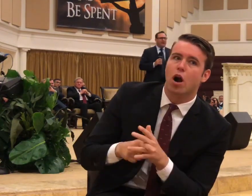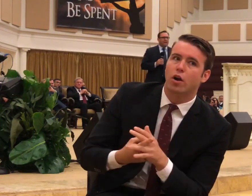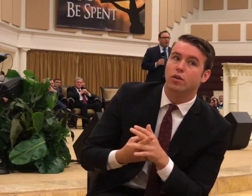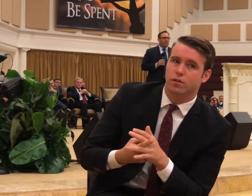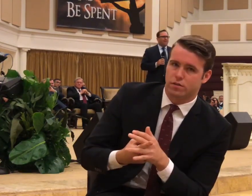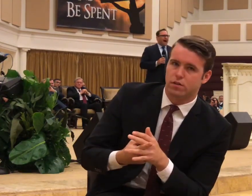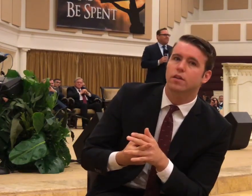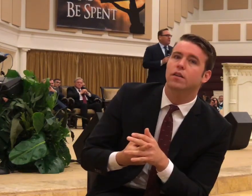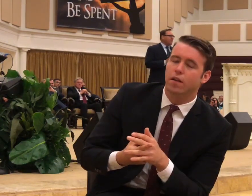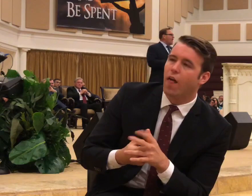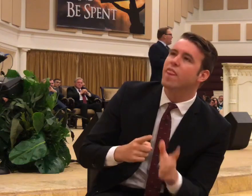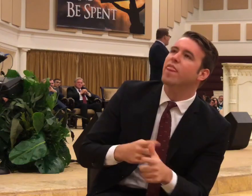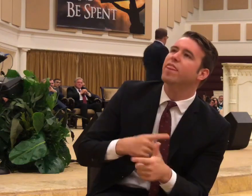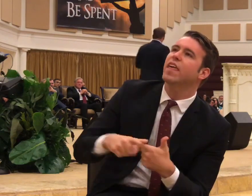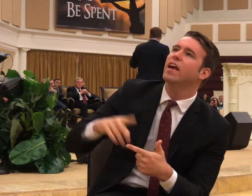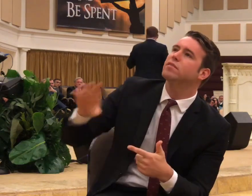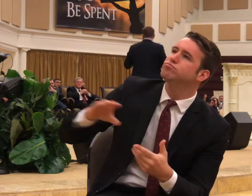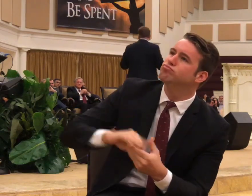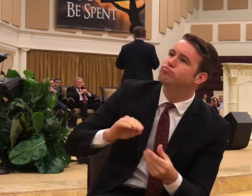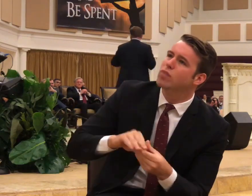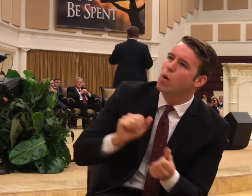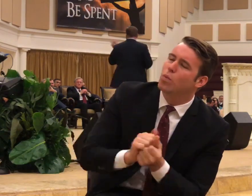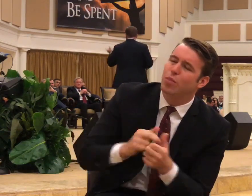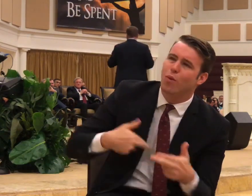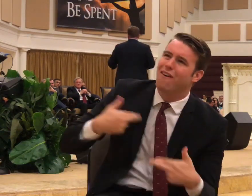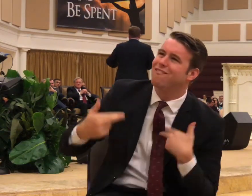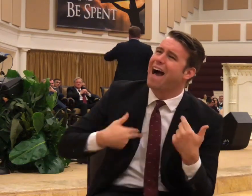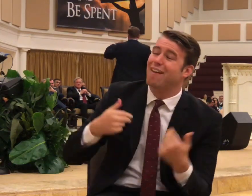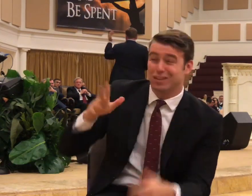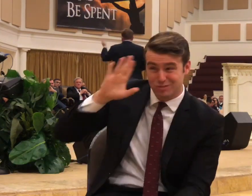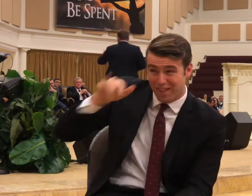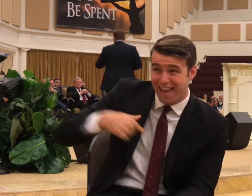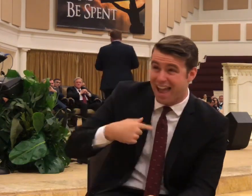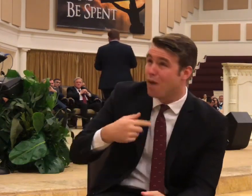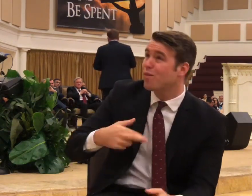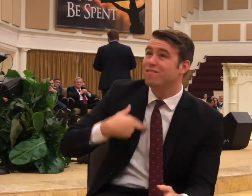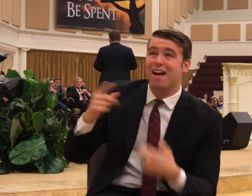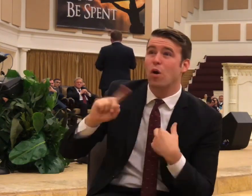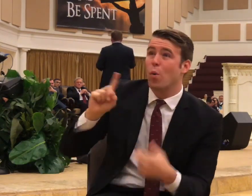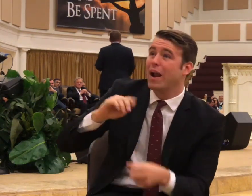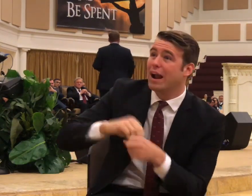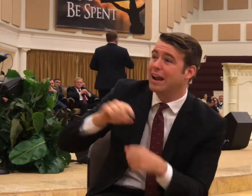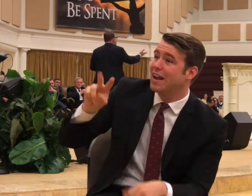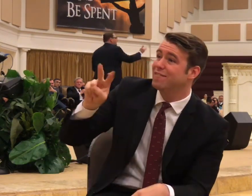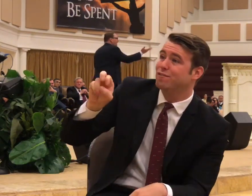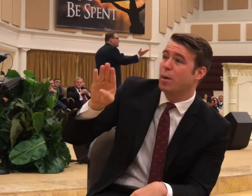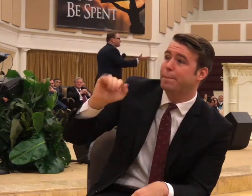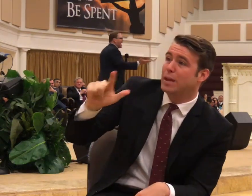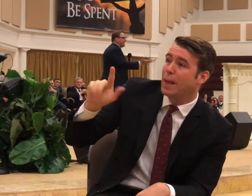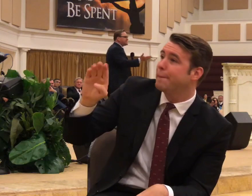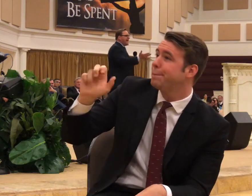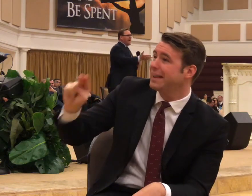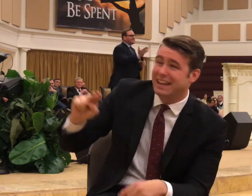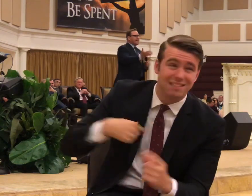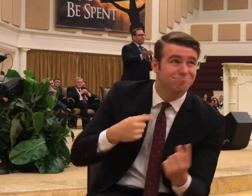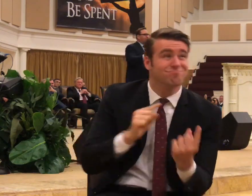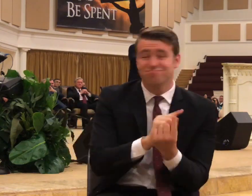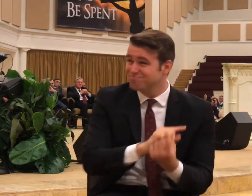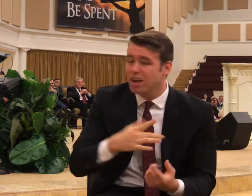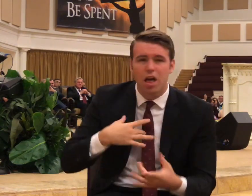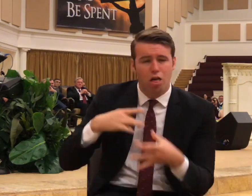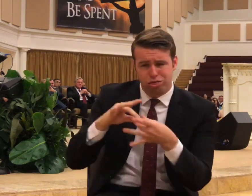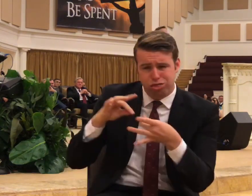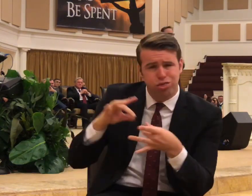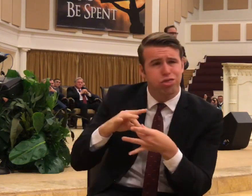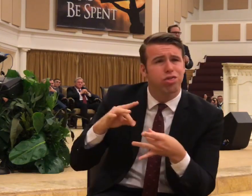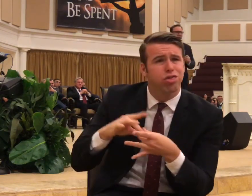back to maybe a revival with a verbal bean, or a revival at Fields, Louisiana, or something. You've heard it 100 times as they preach.